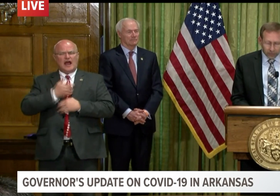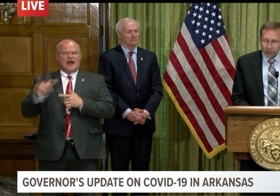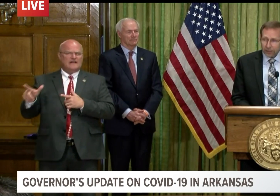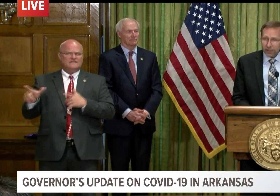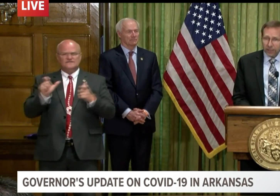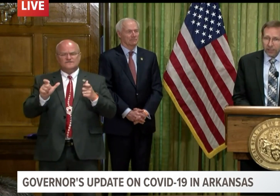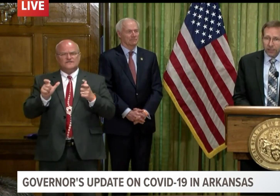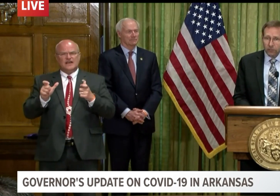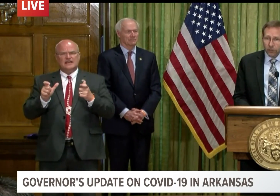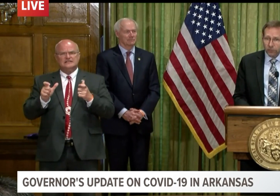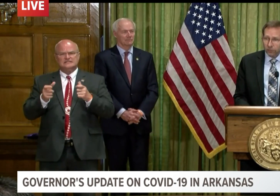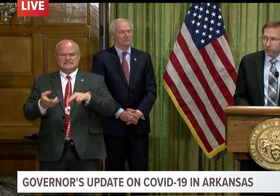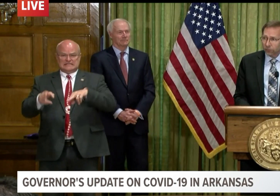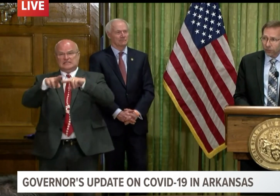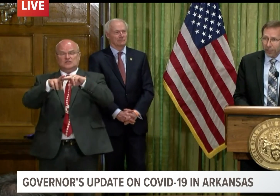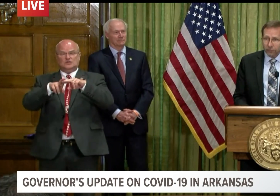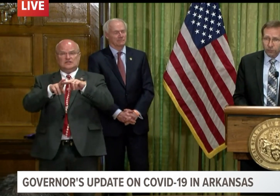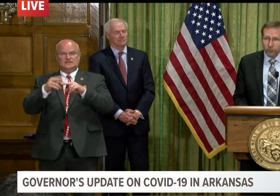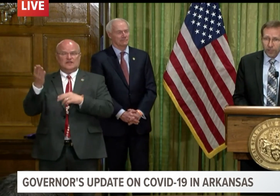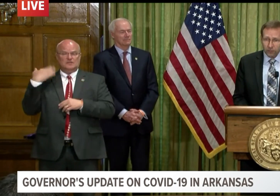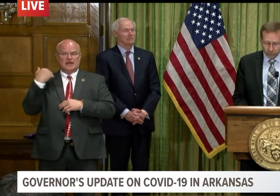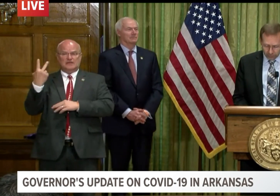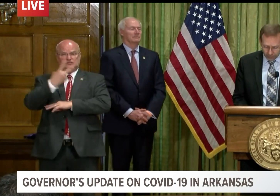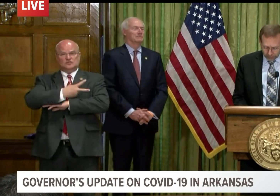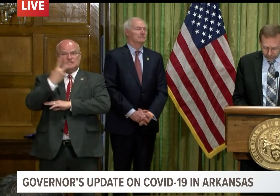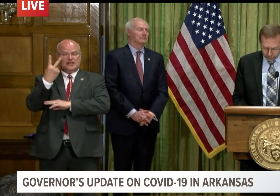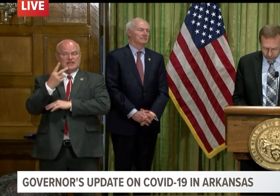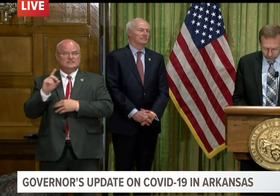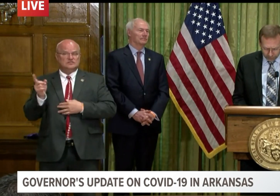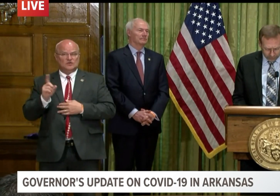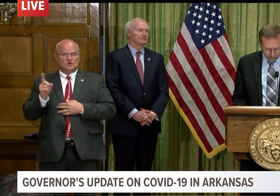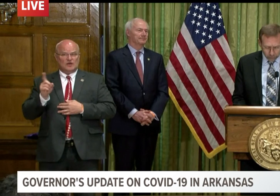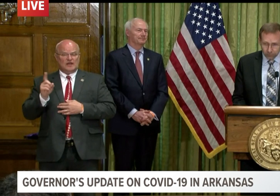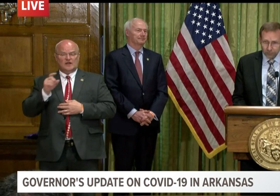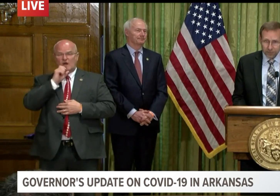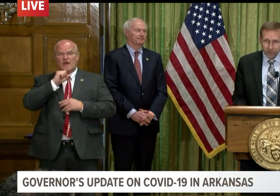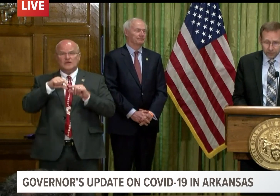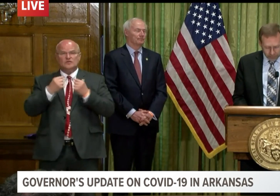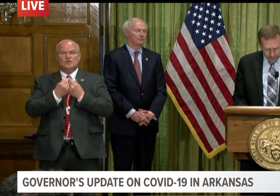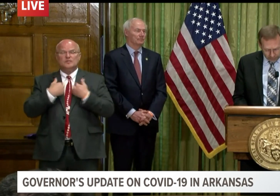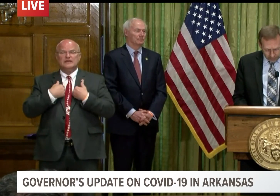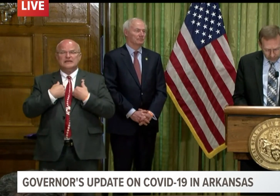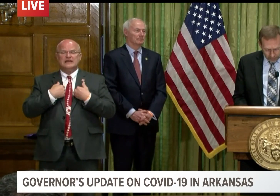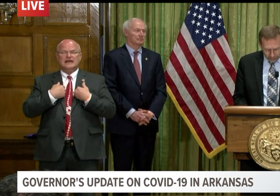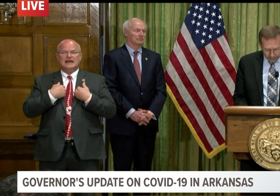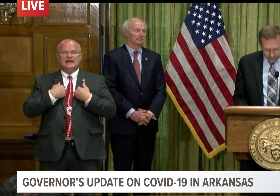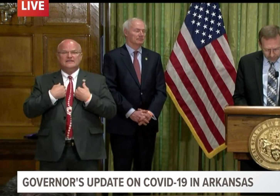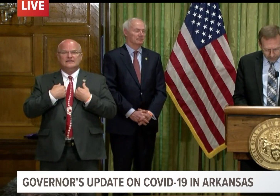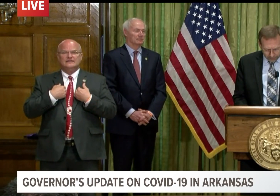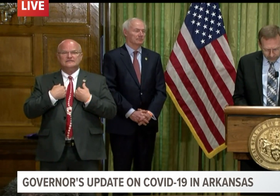fastest increases for the last 2 days in terms of age groups have been in the